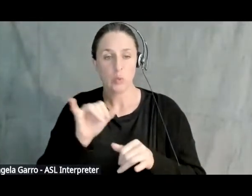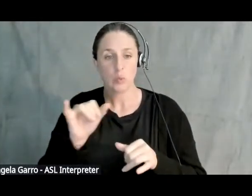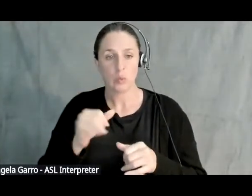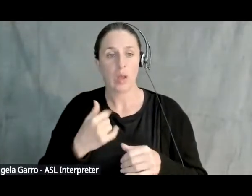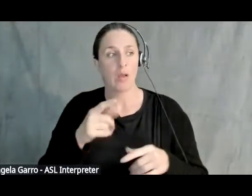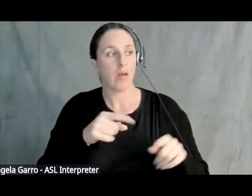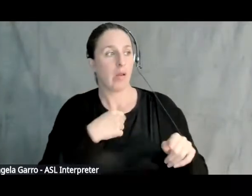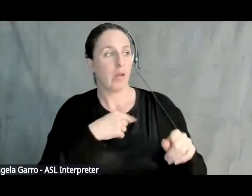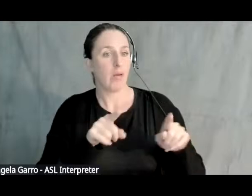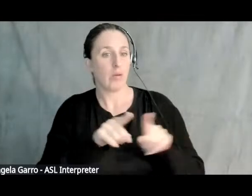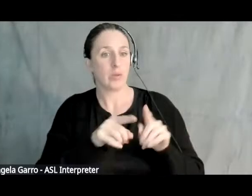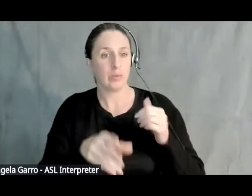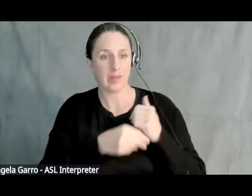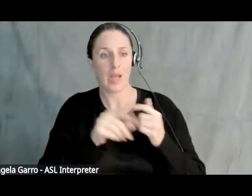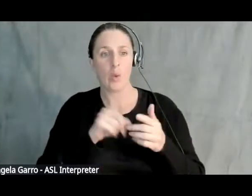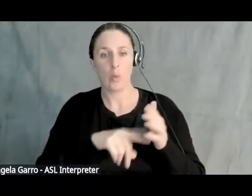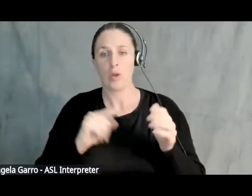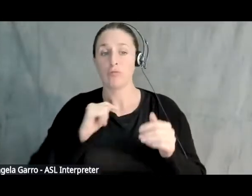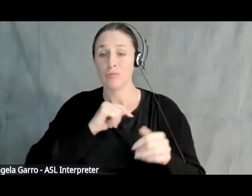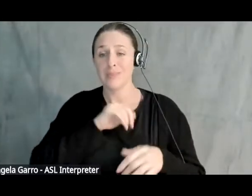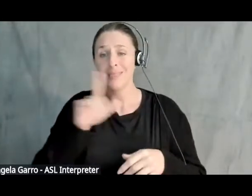what Trustee Lamb was saying.